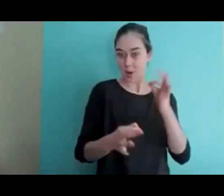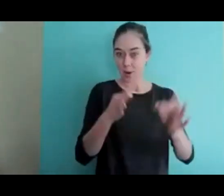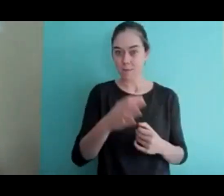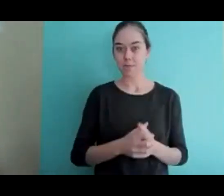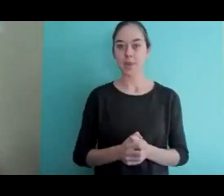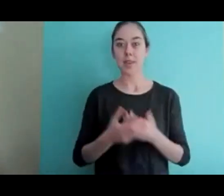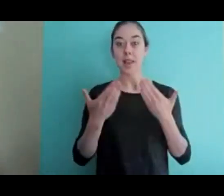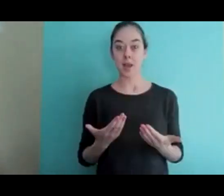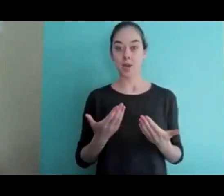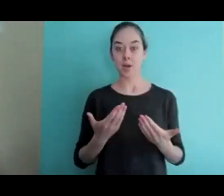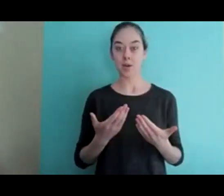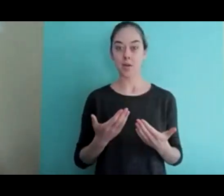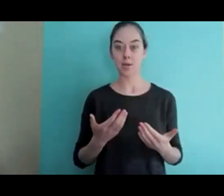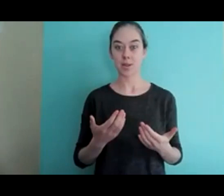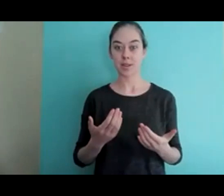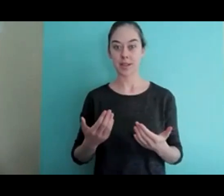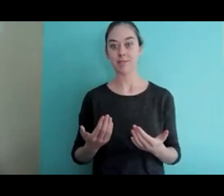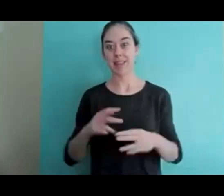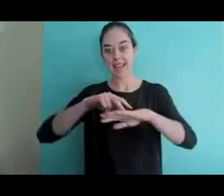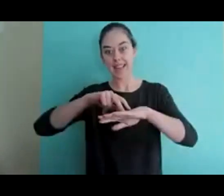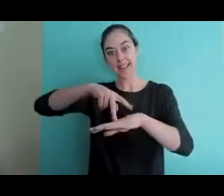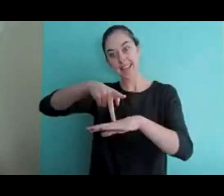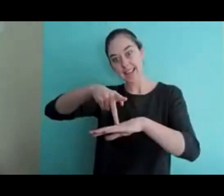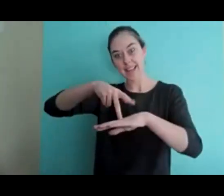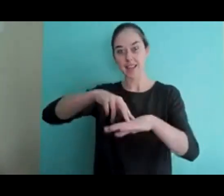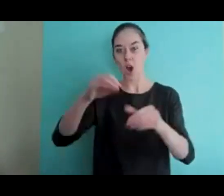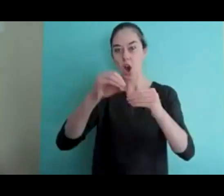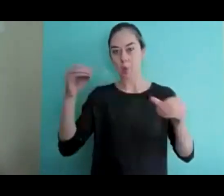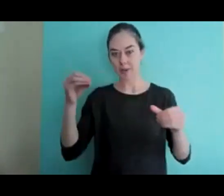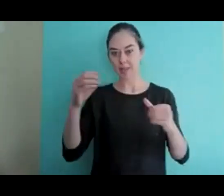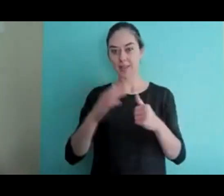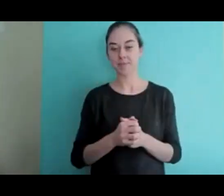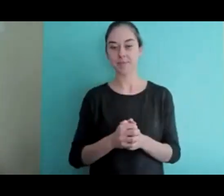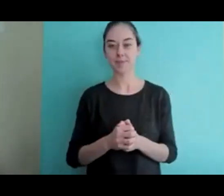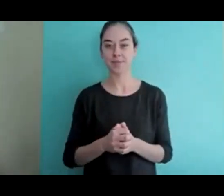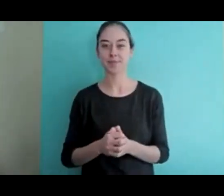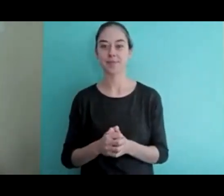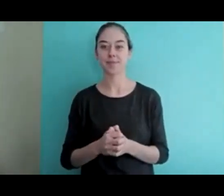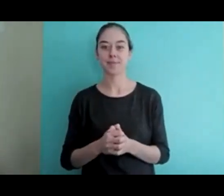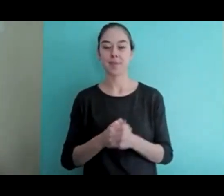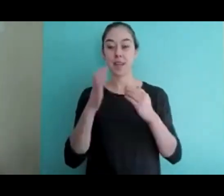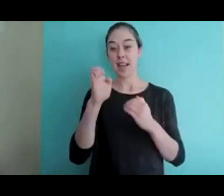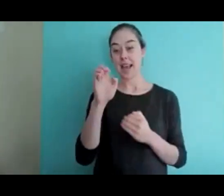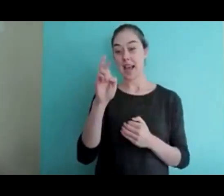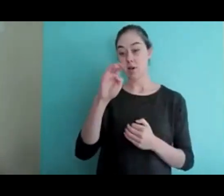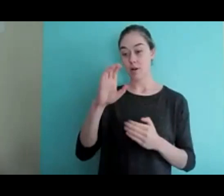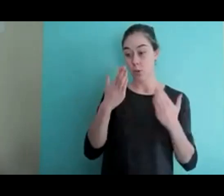Okay, ready? Left up to right. Then the other side.